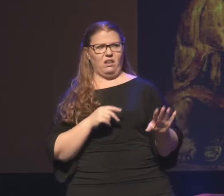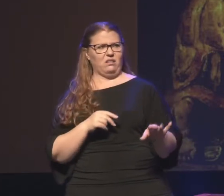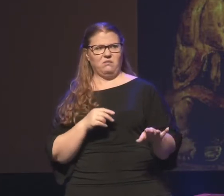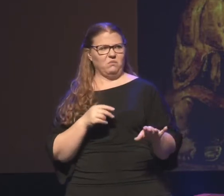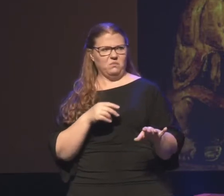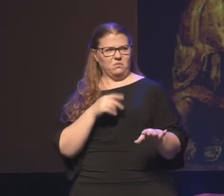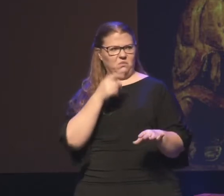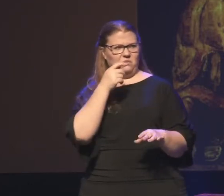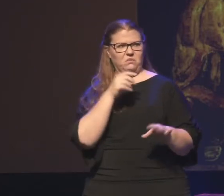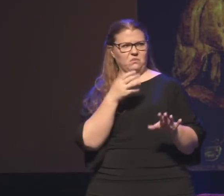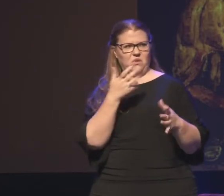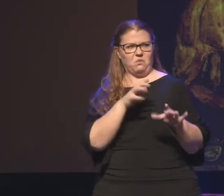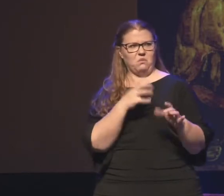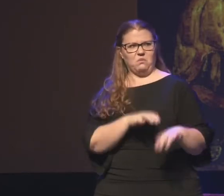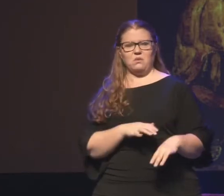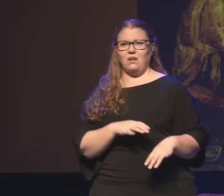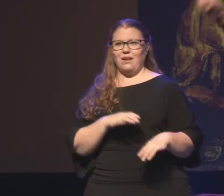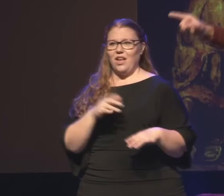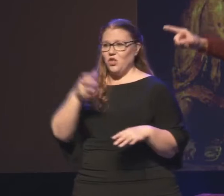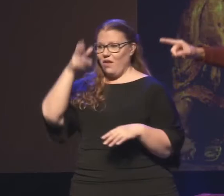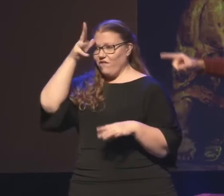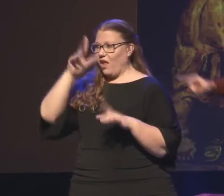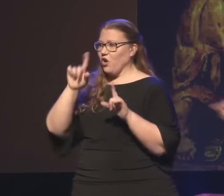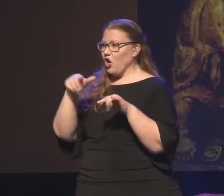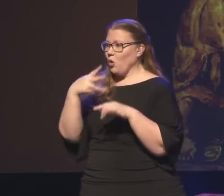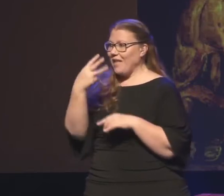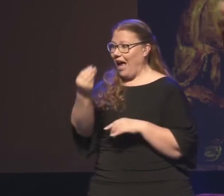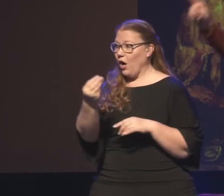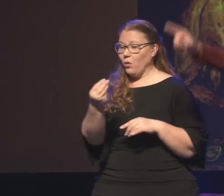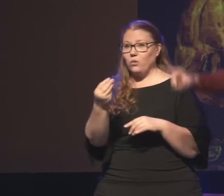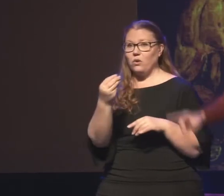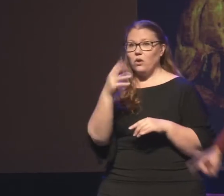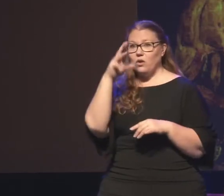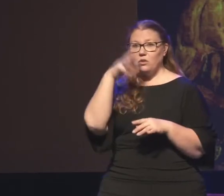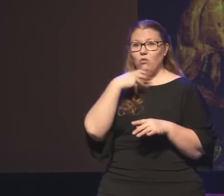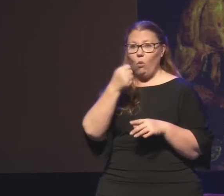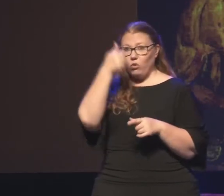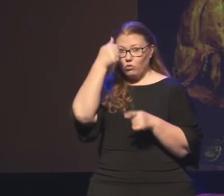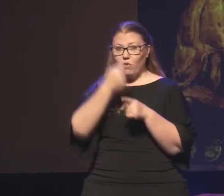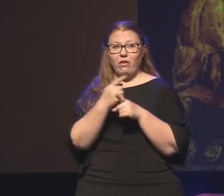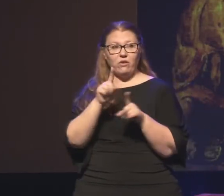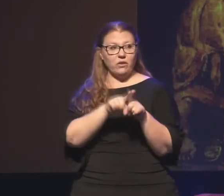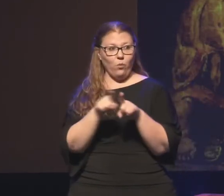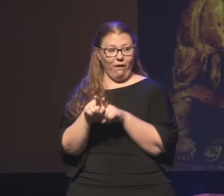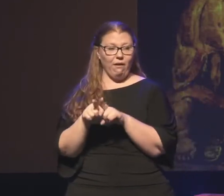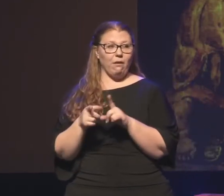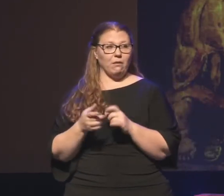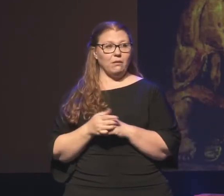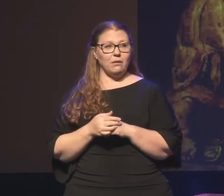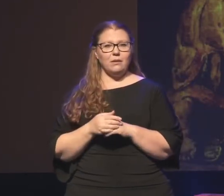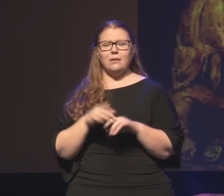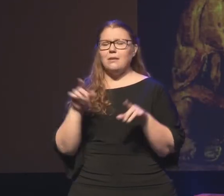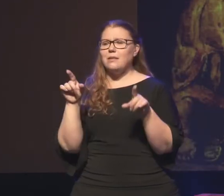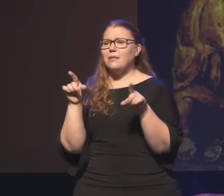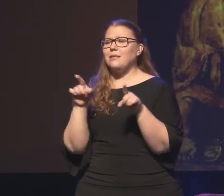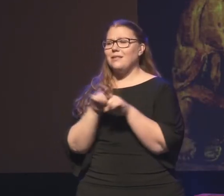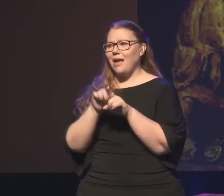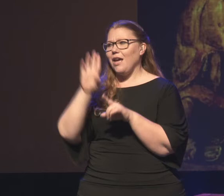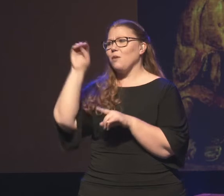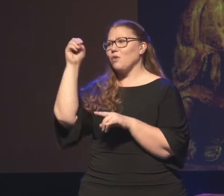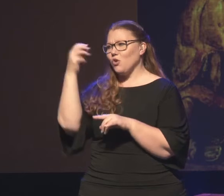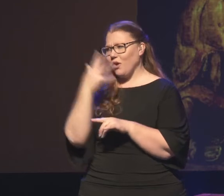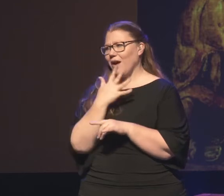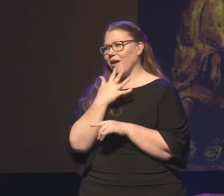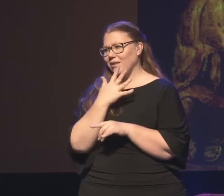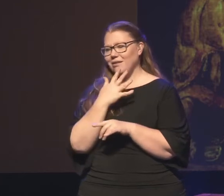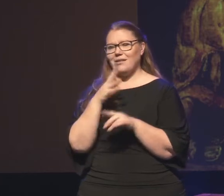loving, caring father do? He goes out to the older brother as well. Same grace,